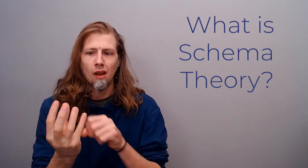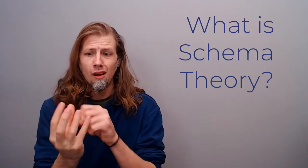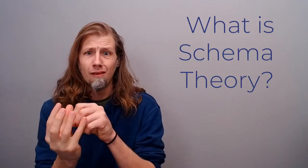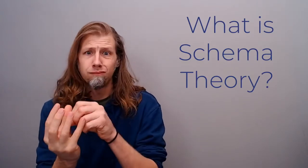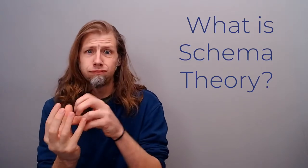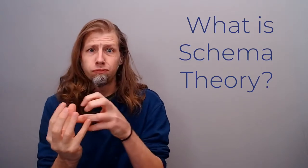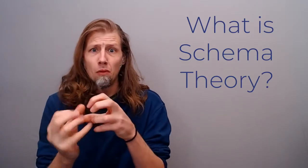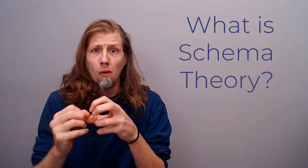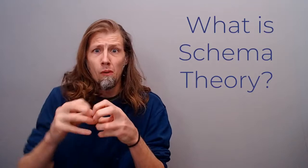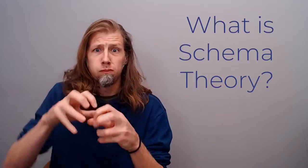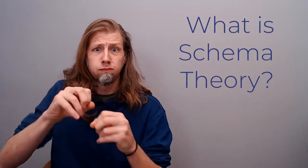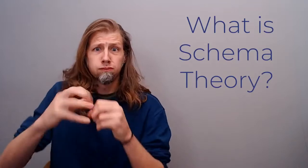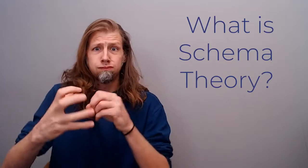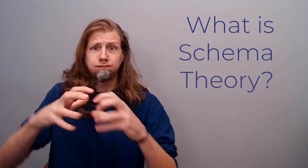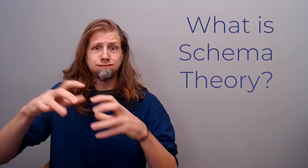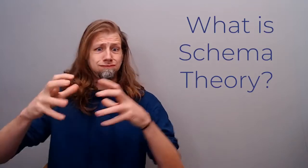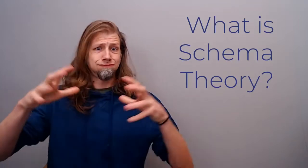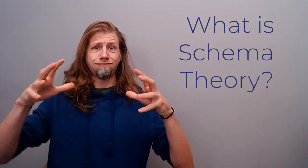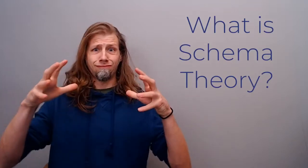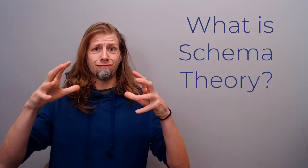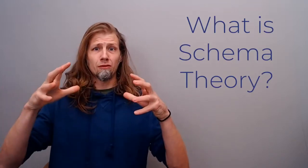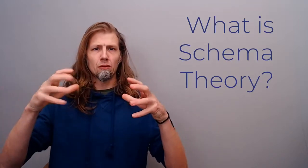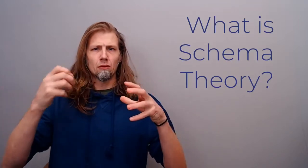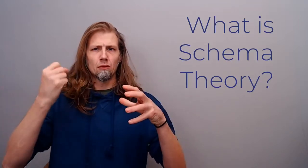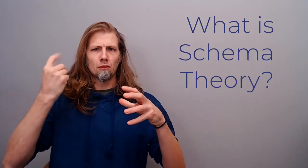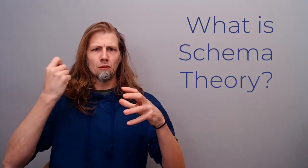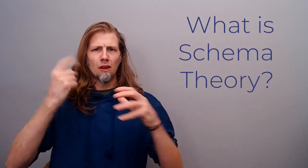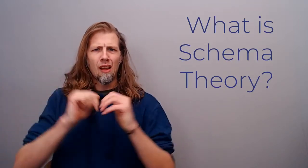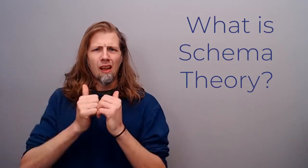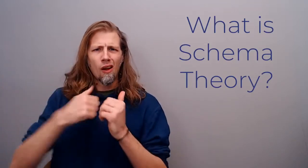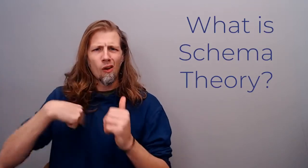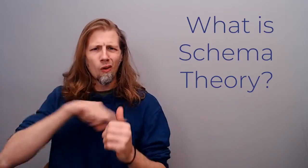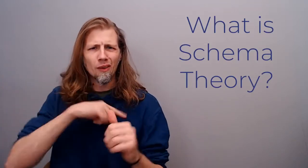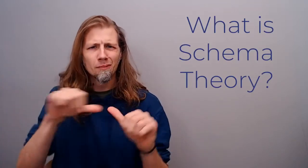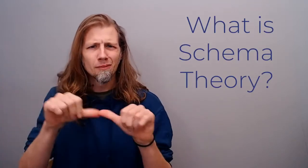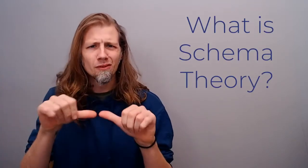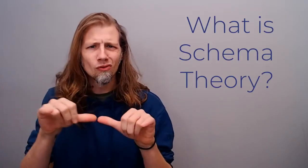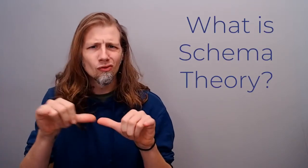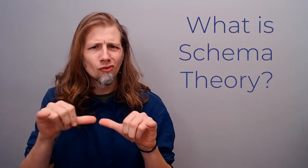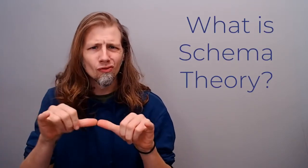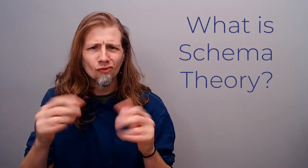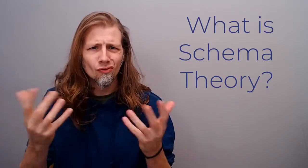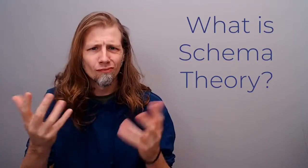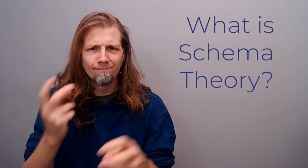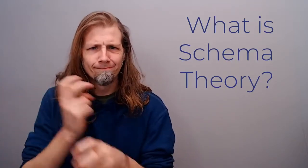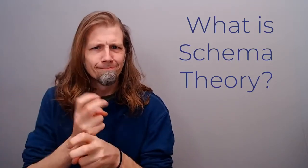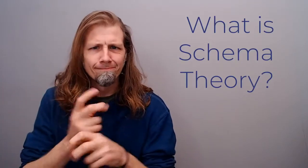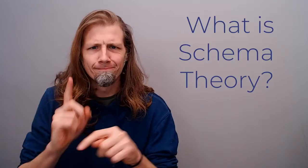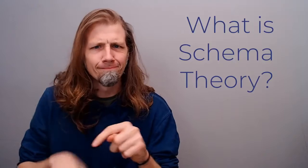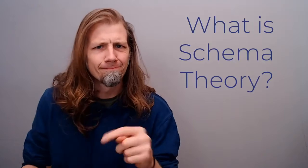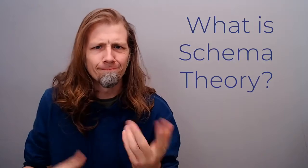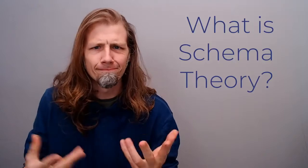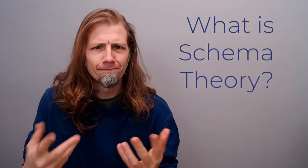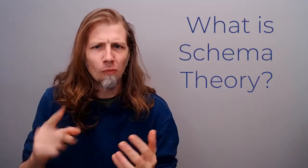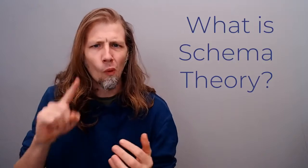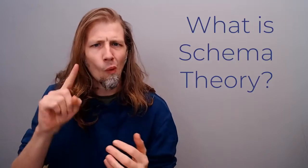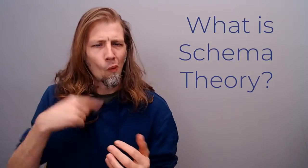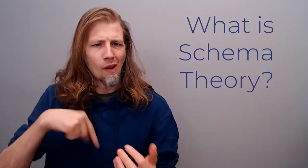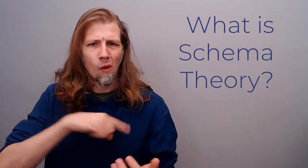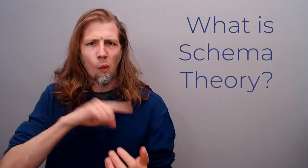are impossible to precisely measure. The only way we can measure their growth is from our observations. Cognitive structure